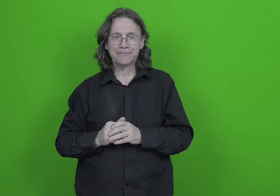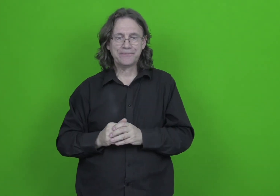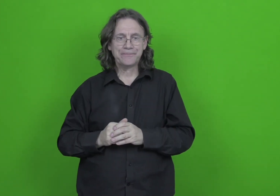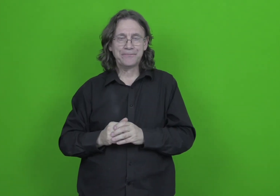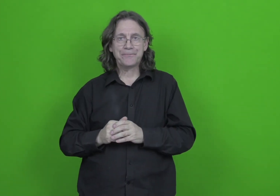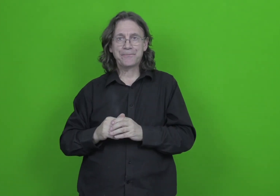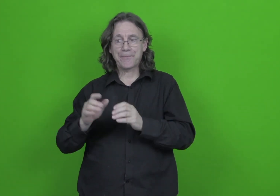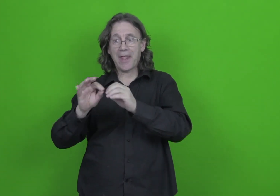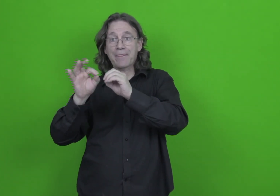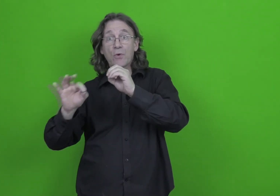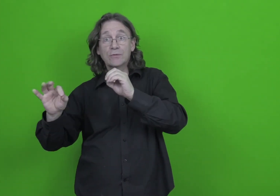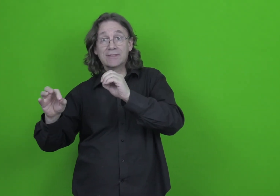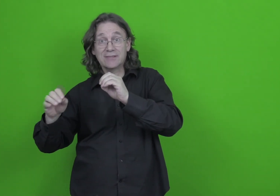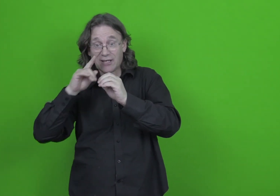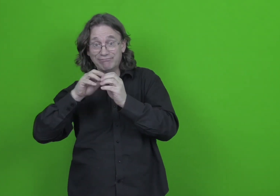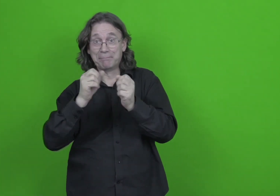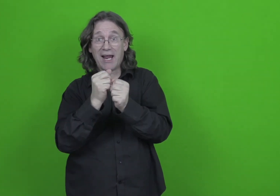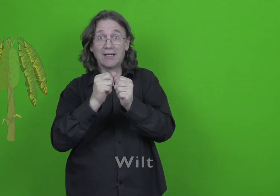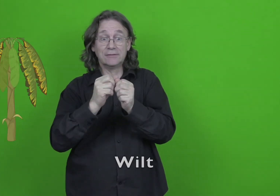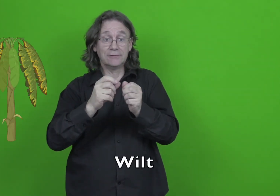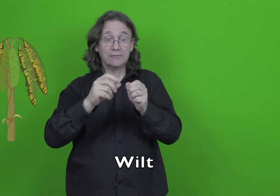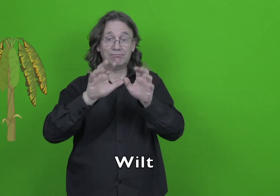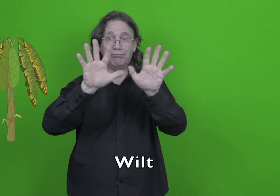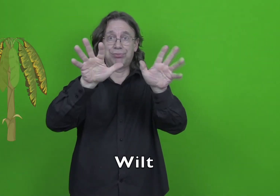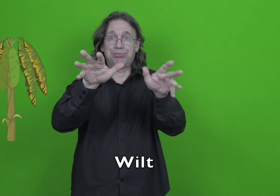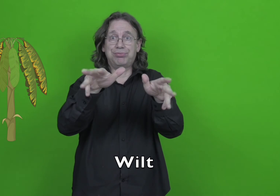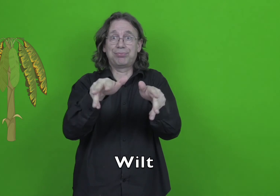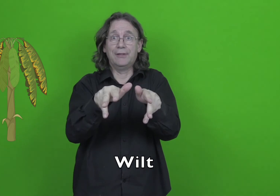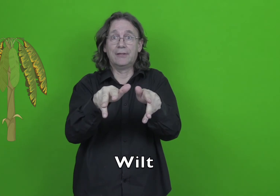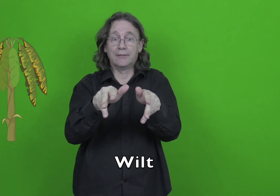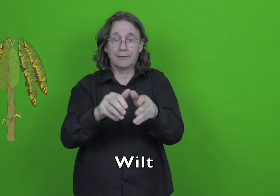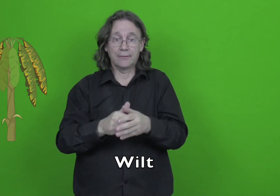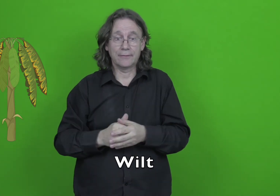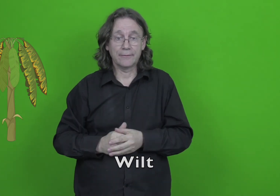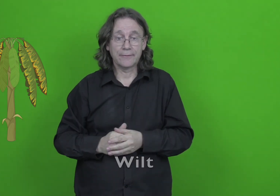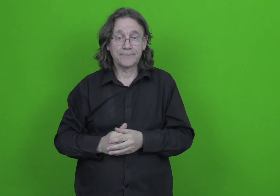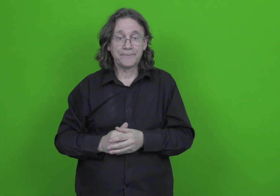Xanthomonas also causes wilt in banana plants.